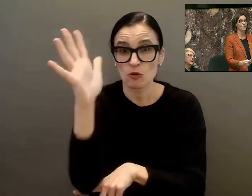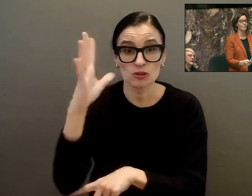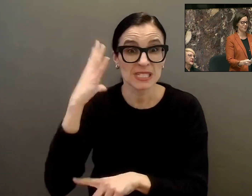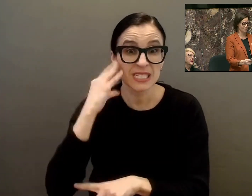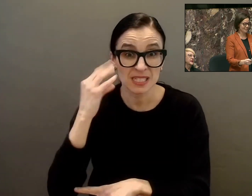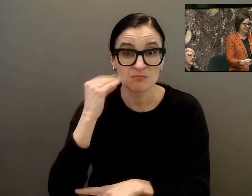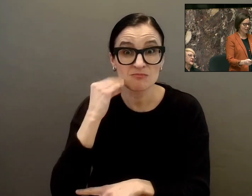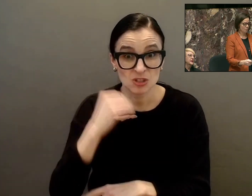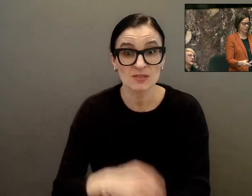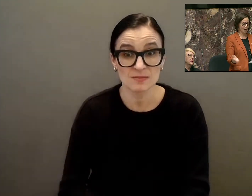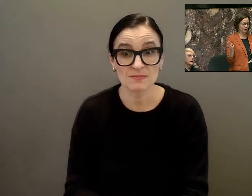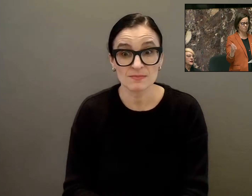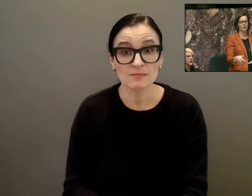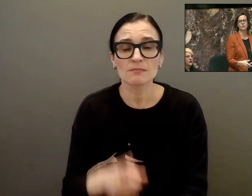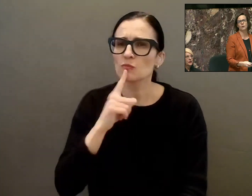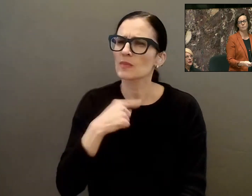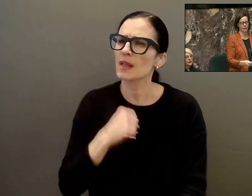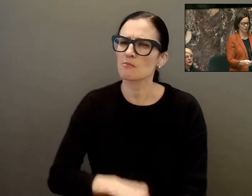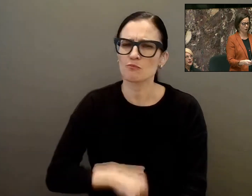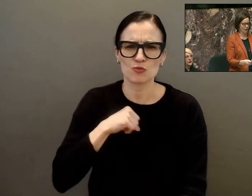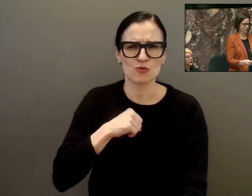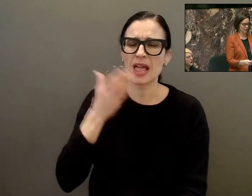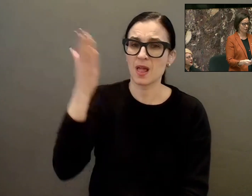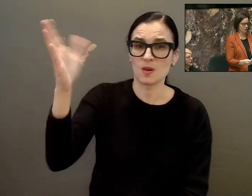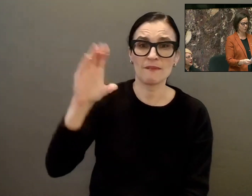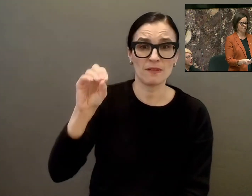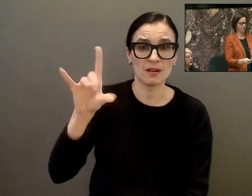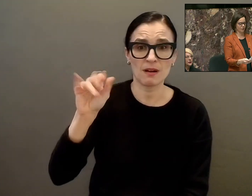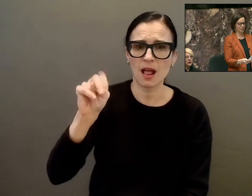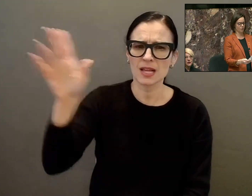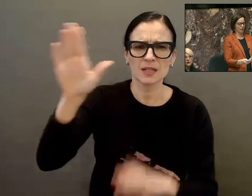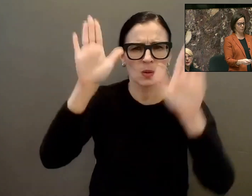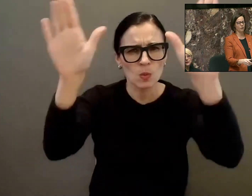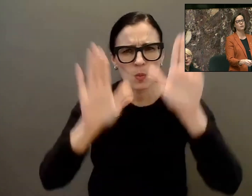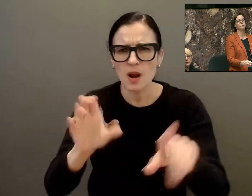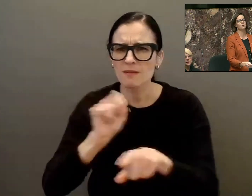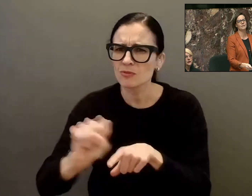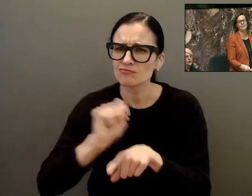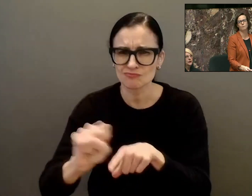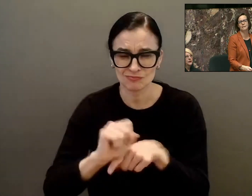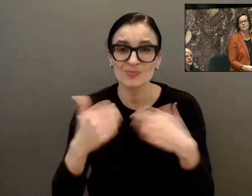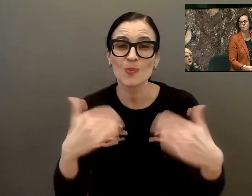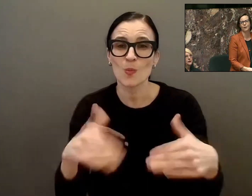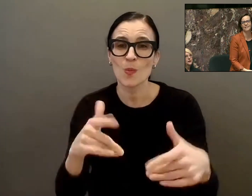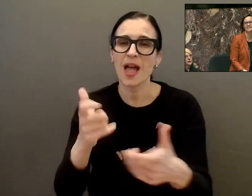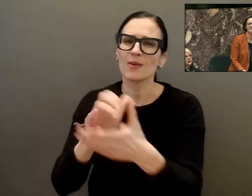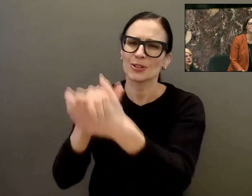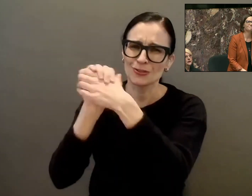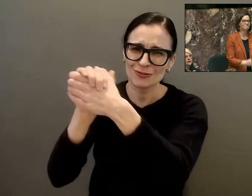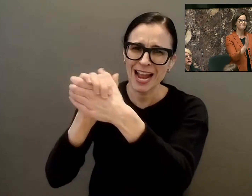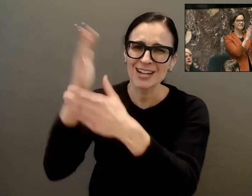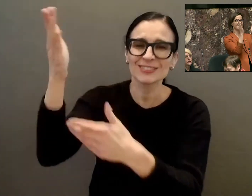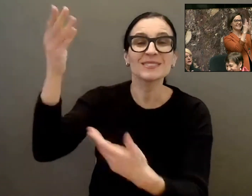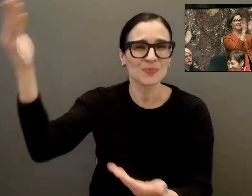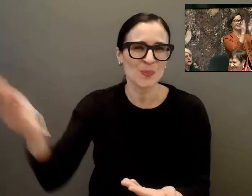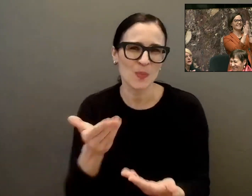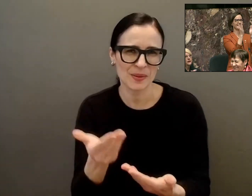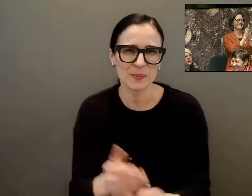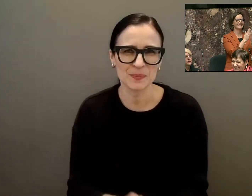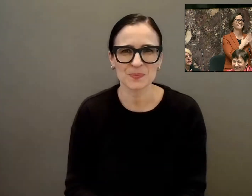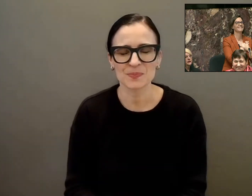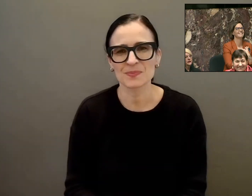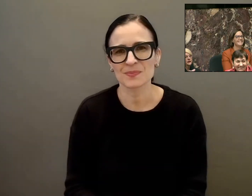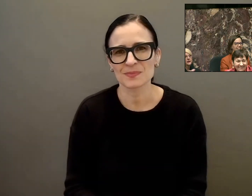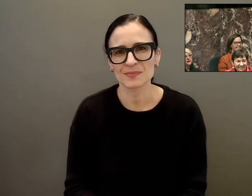tremendous accomplishments. Would the House please join me in congratulating Dr. Monty for his incredible contributions to BC's forests.